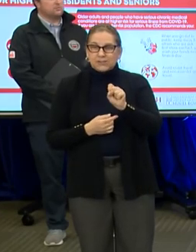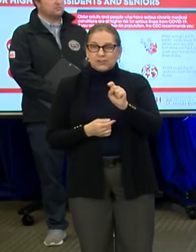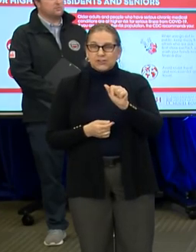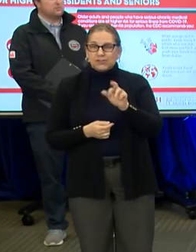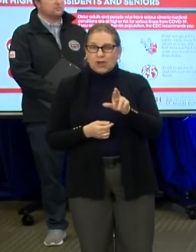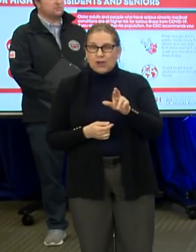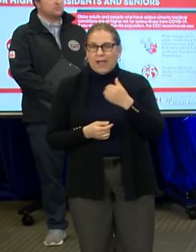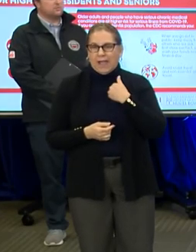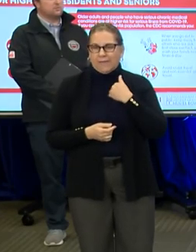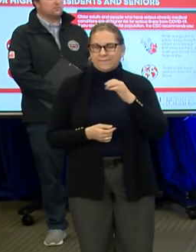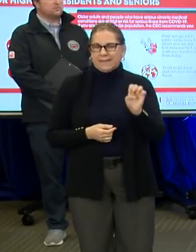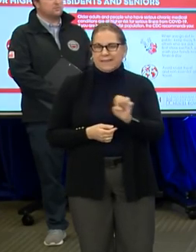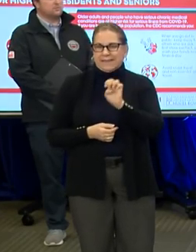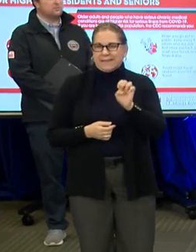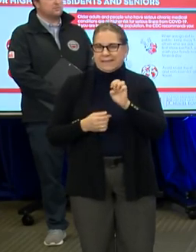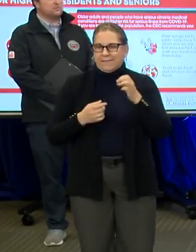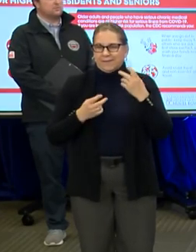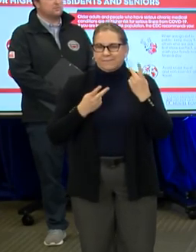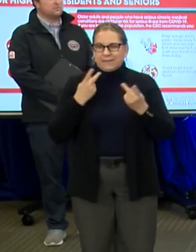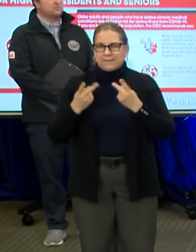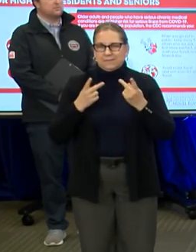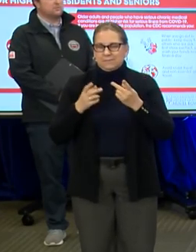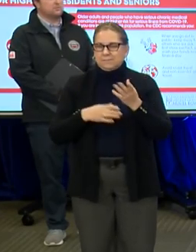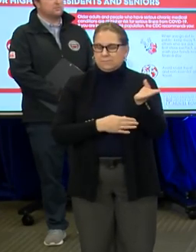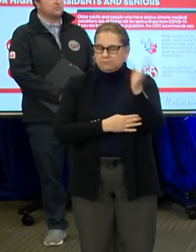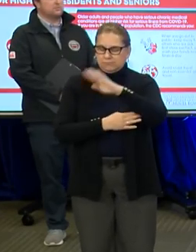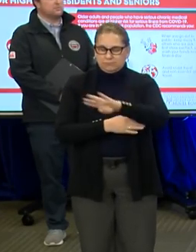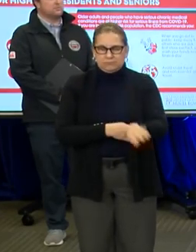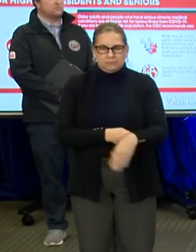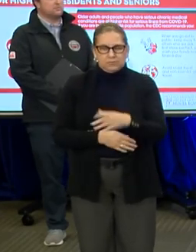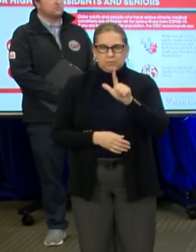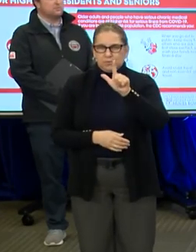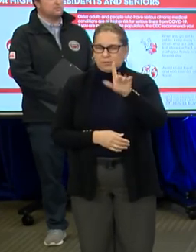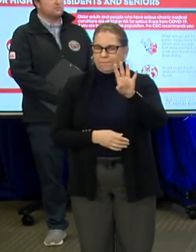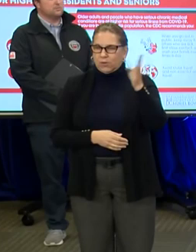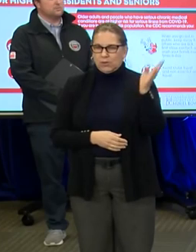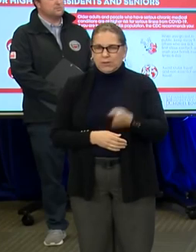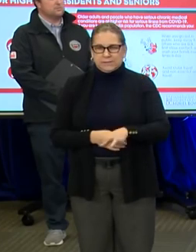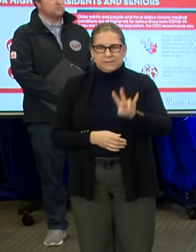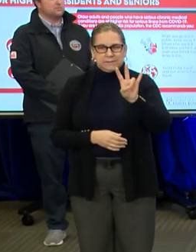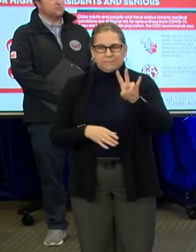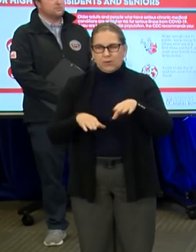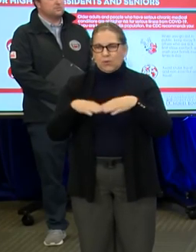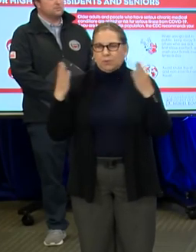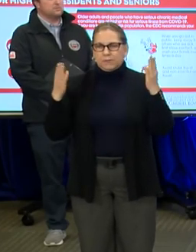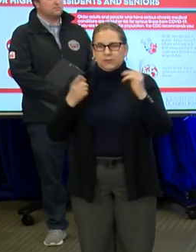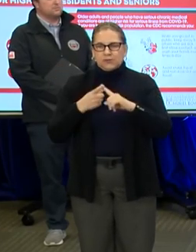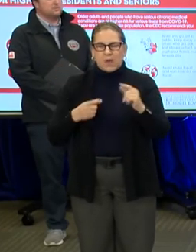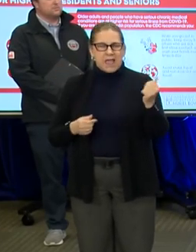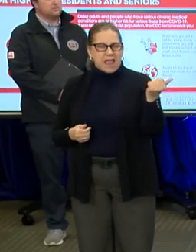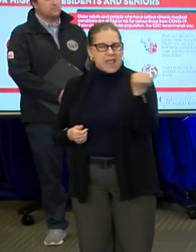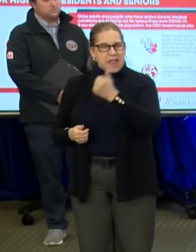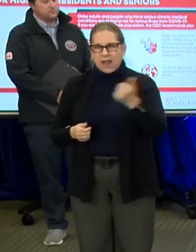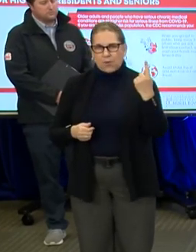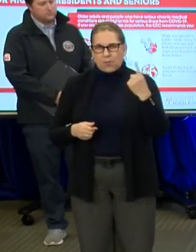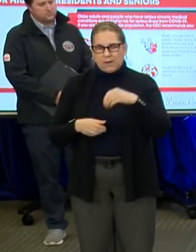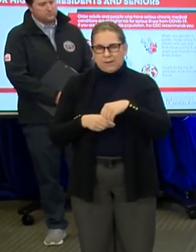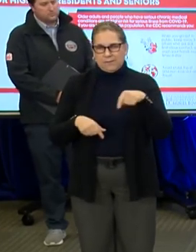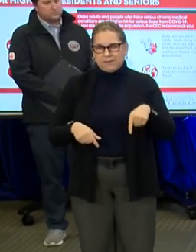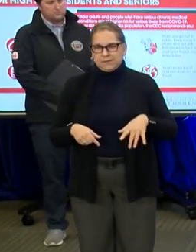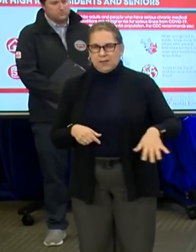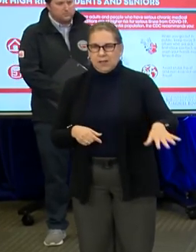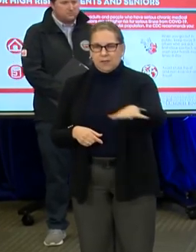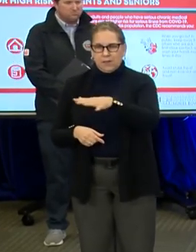to anyone in the MedStar service area, which includes Washington, D.C. This service can be accessed via the